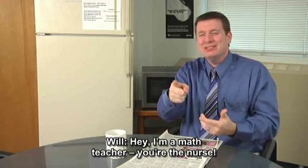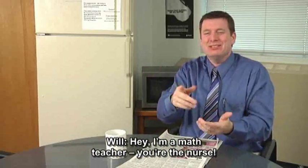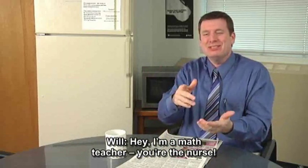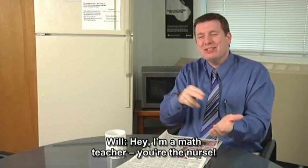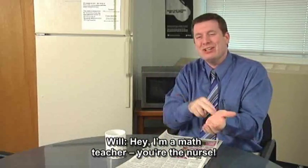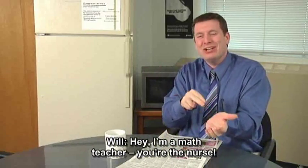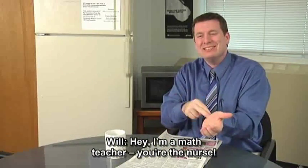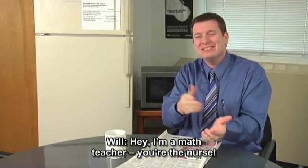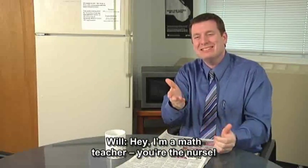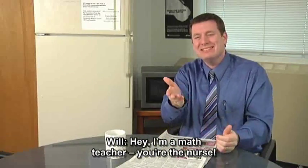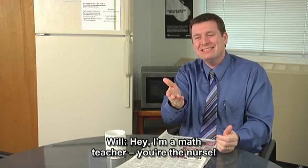nurse.